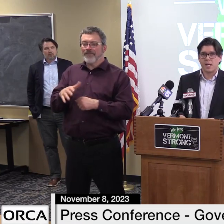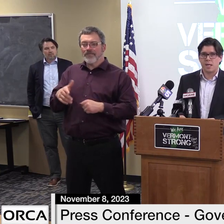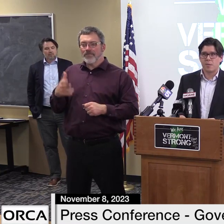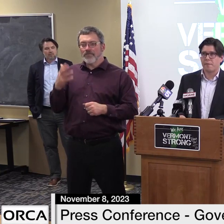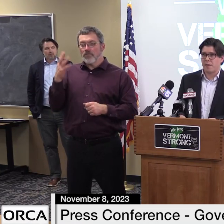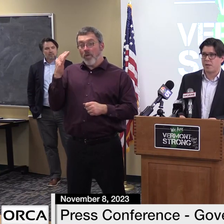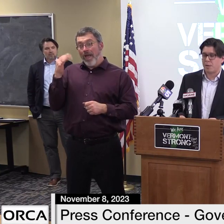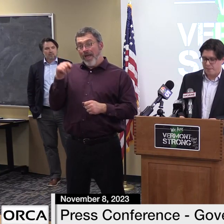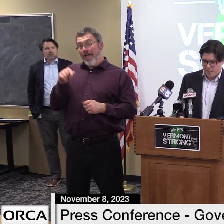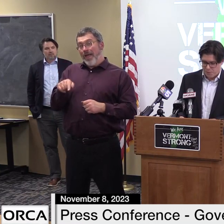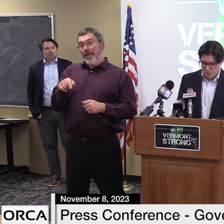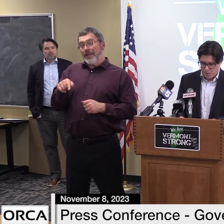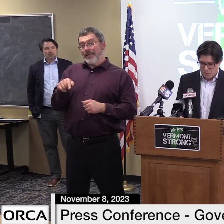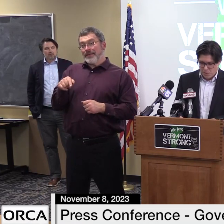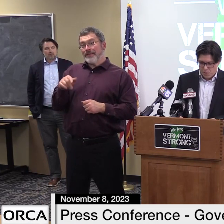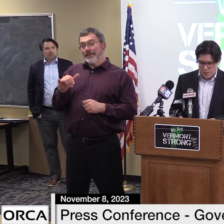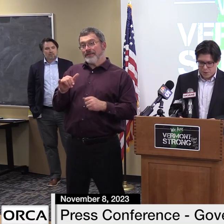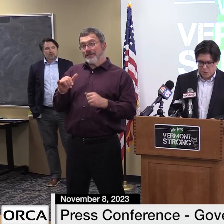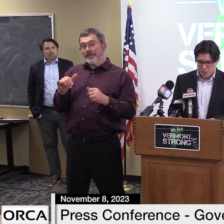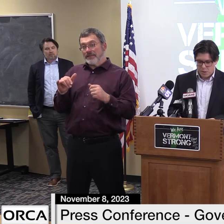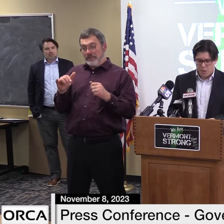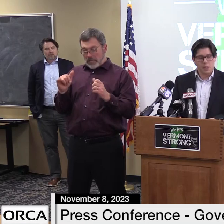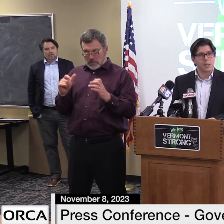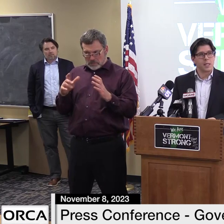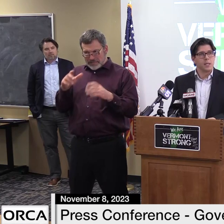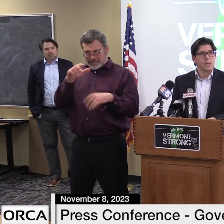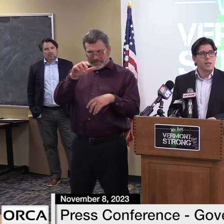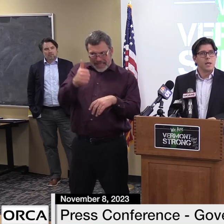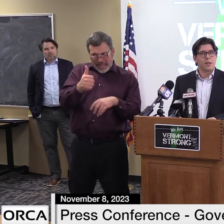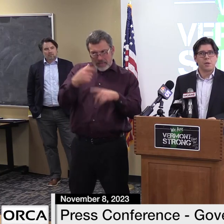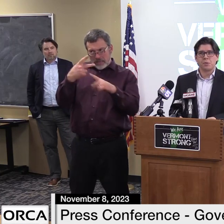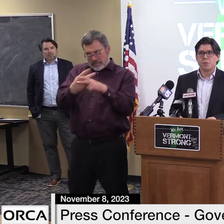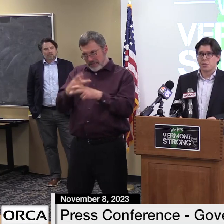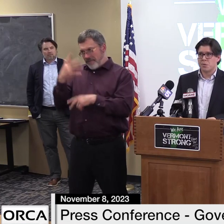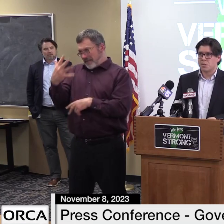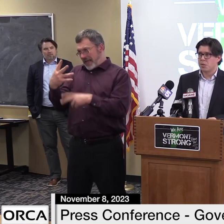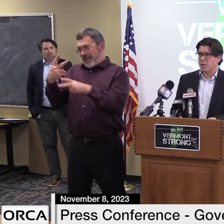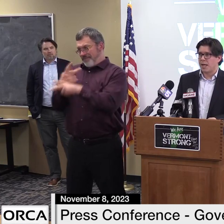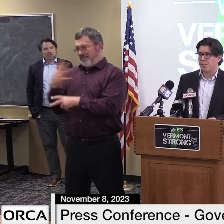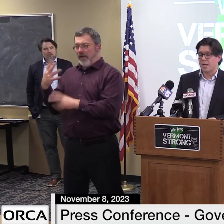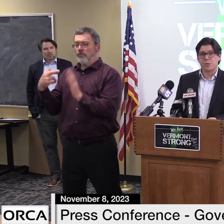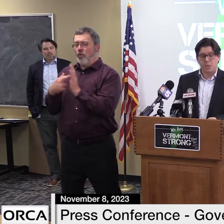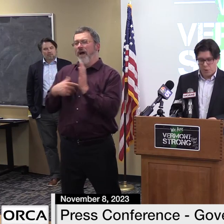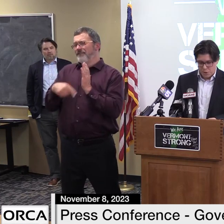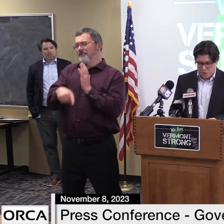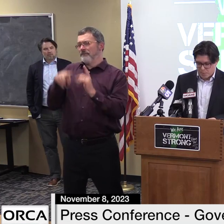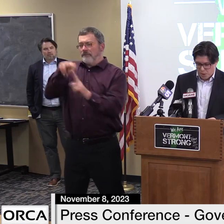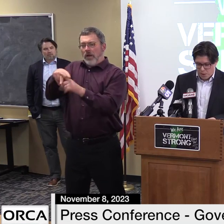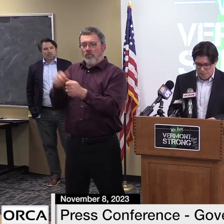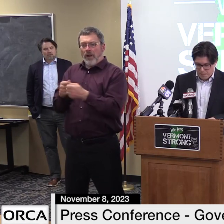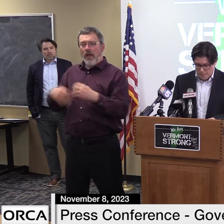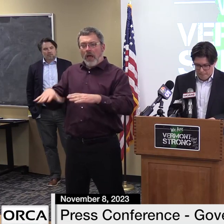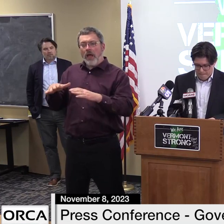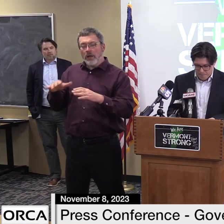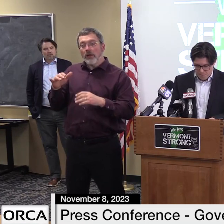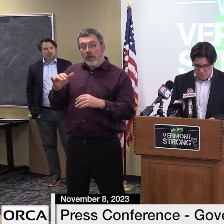the 10x5x5 rule, which currently not only reduce unit count, but actually encourage